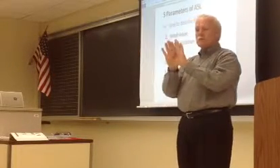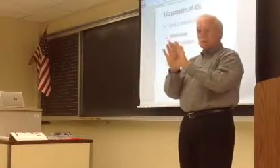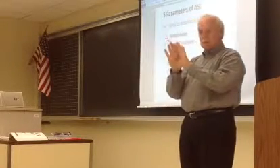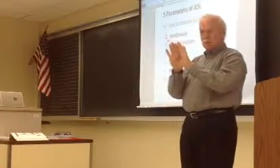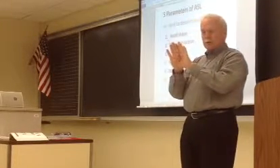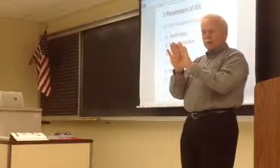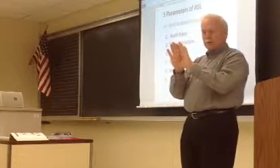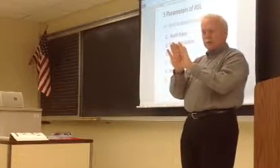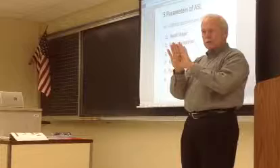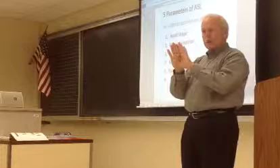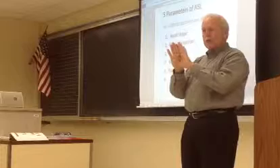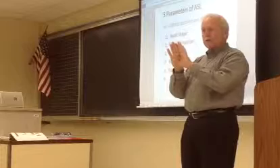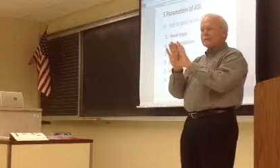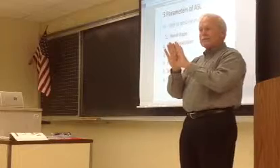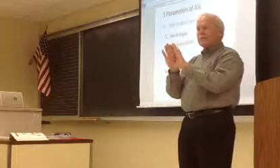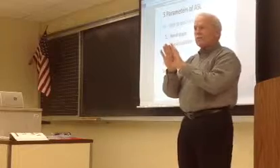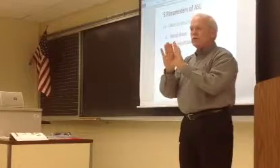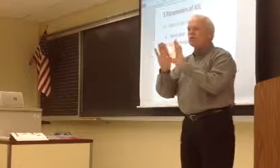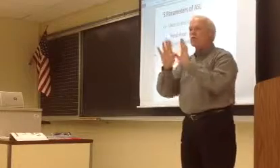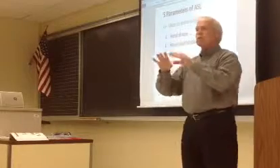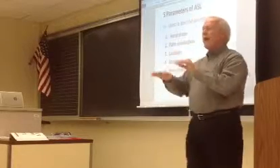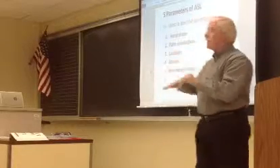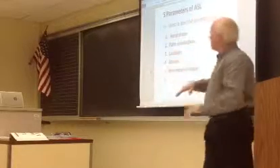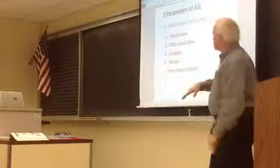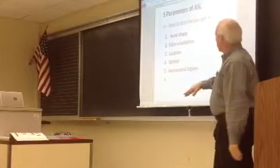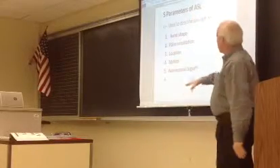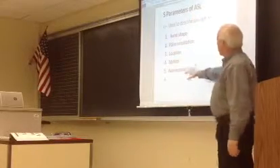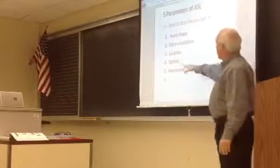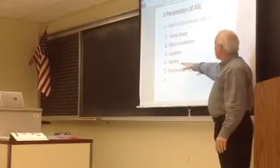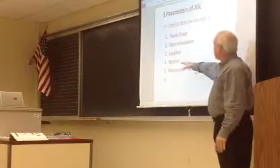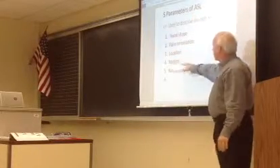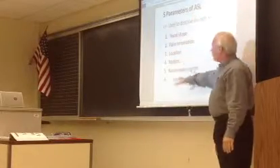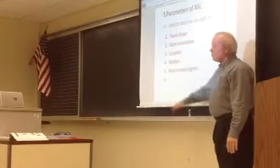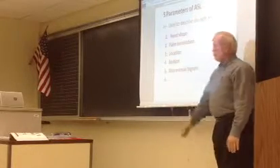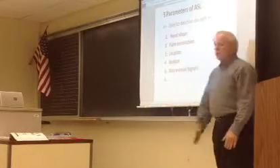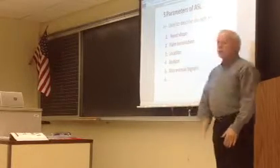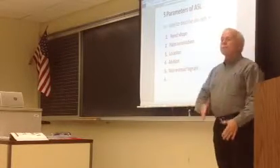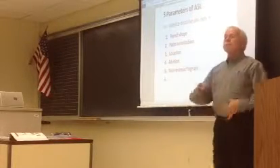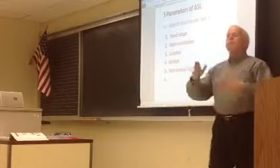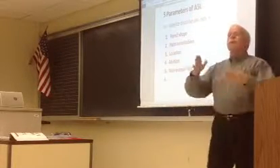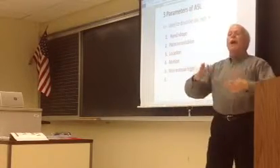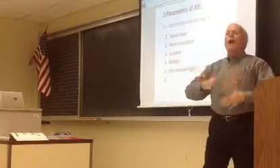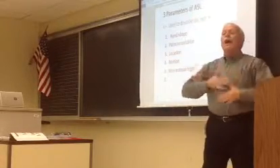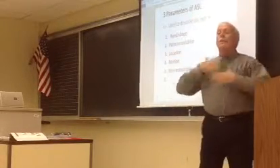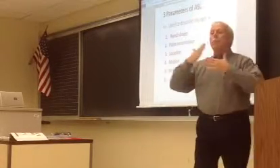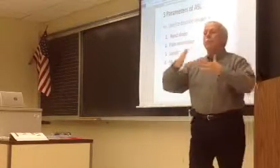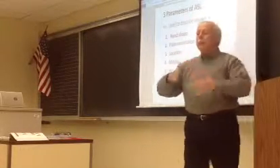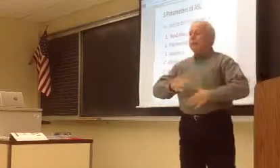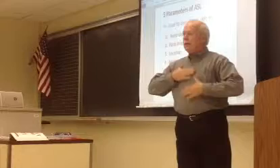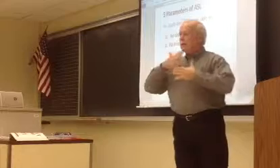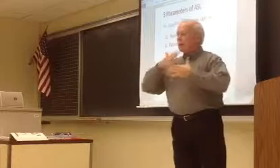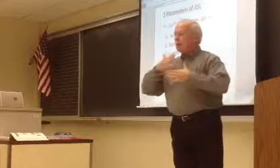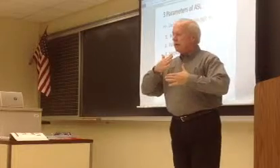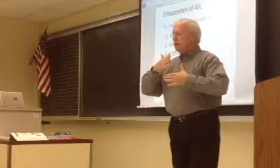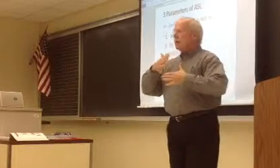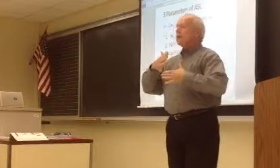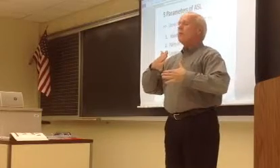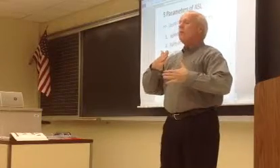closing. See? That's that. We use those patterns. What's the motion of happy compared to